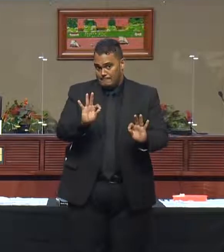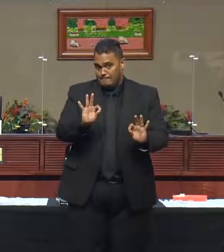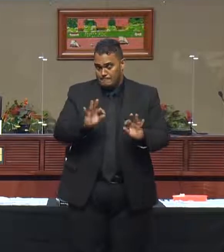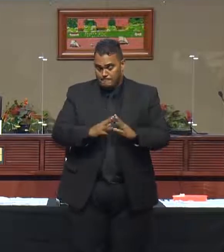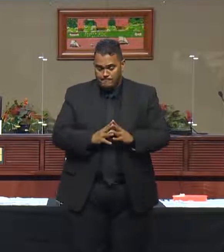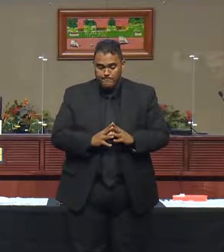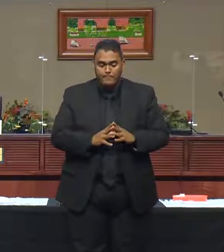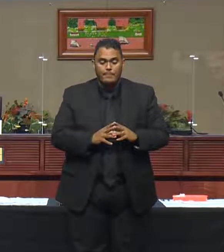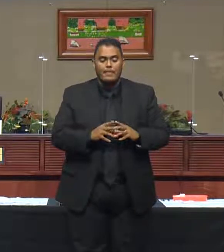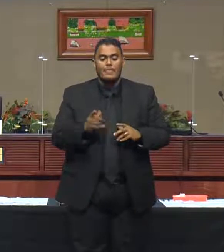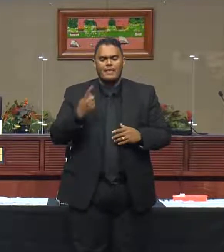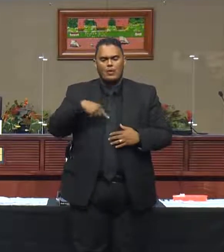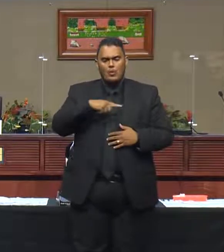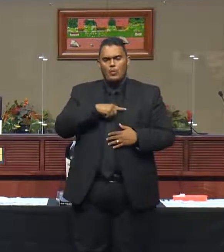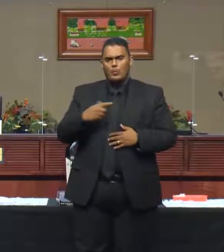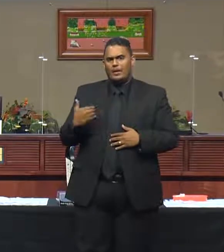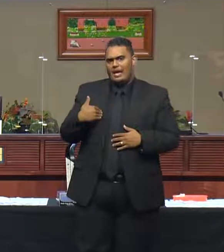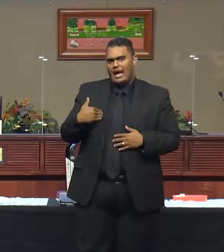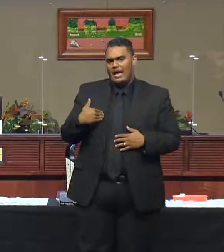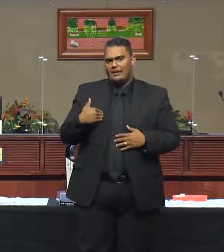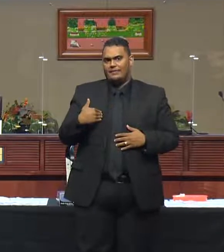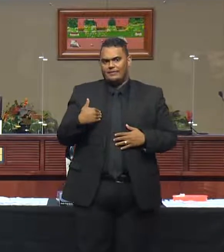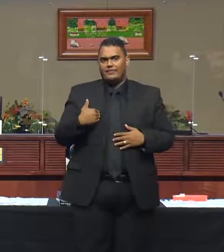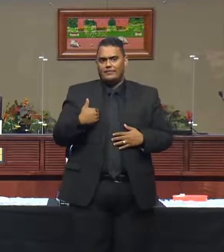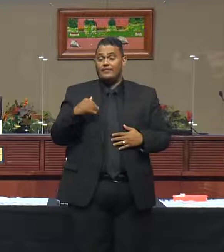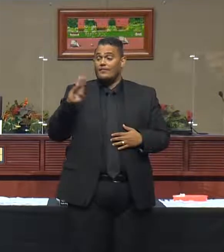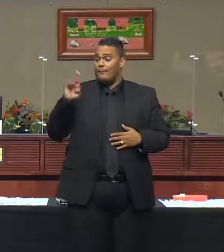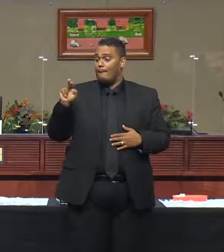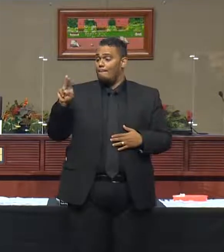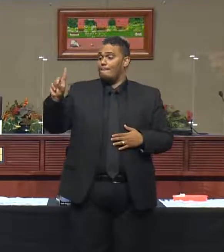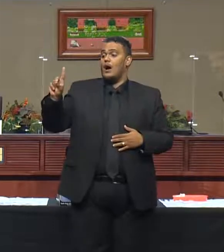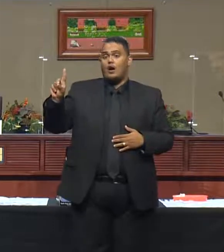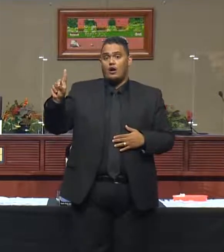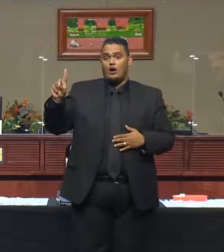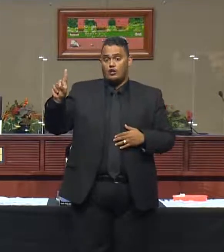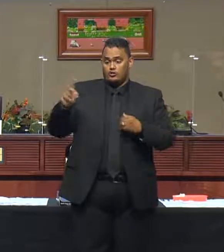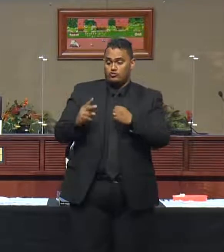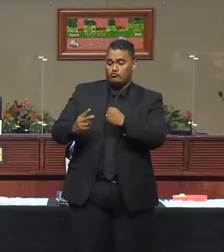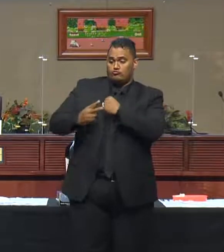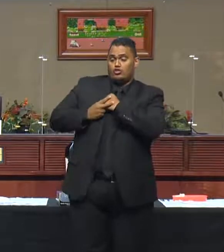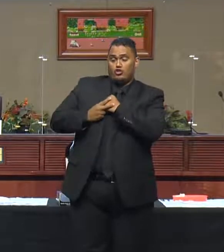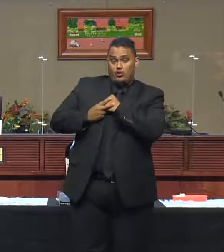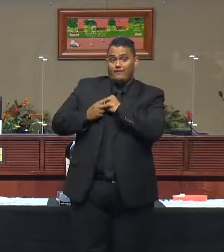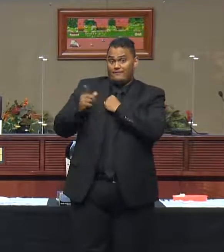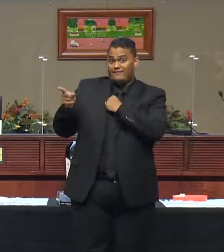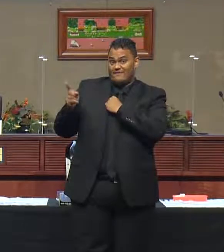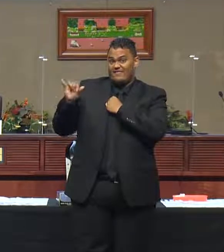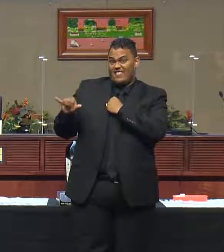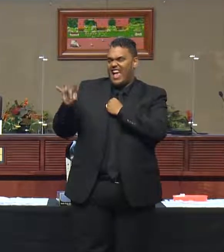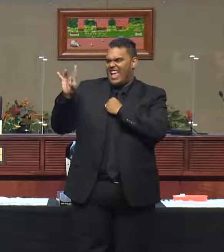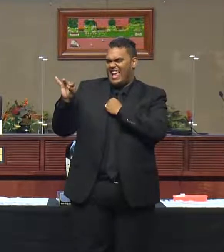we do have about $80 million in a bond reserve account that would pay a year's worth of debt payments. On